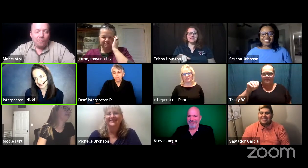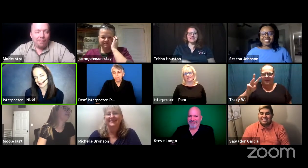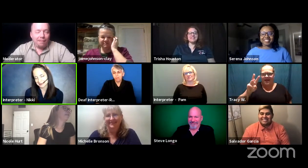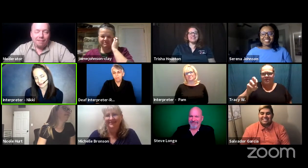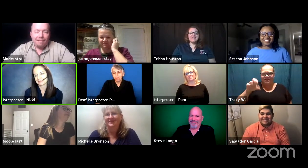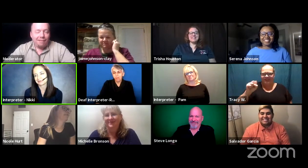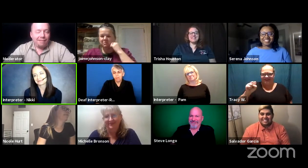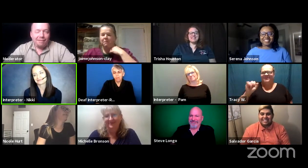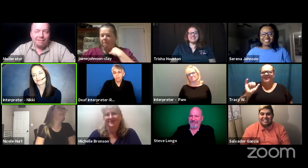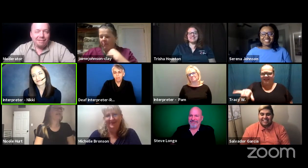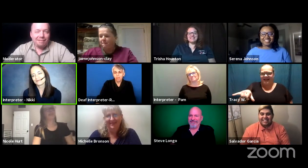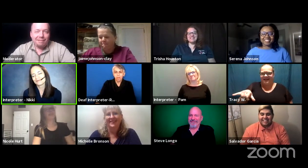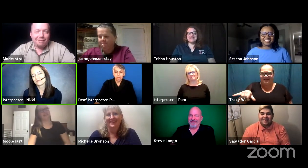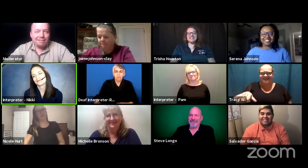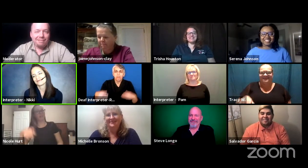is.